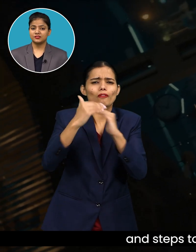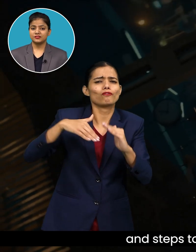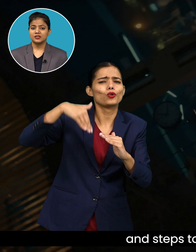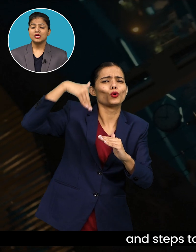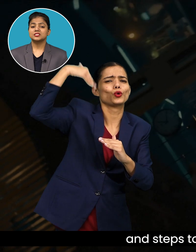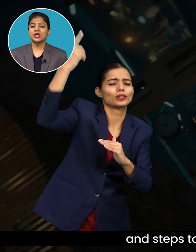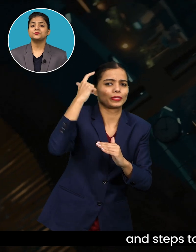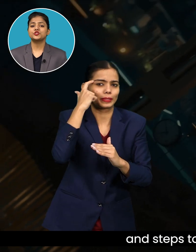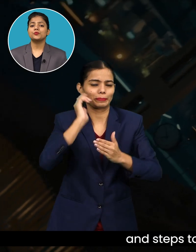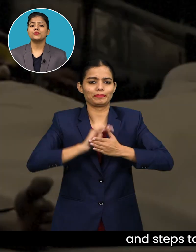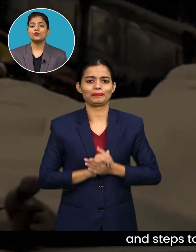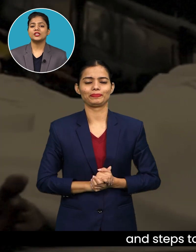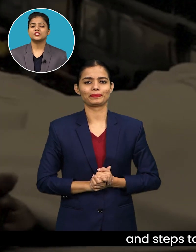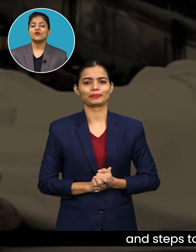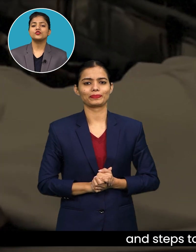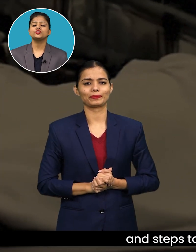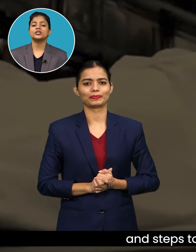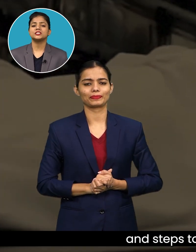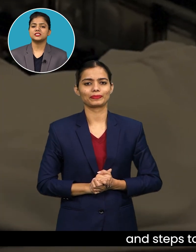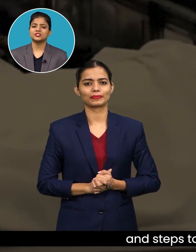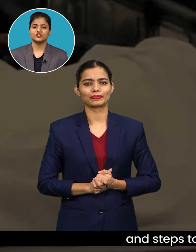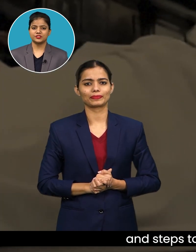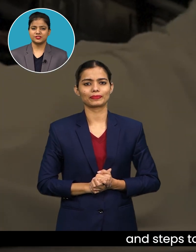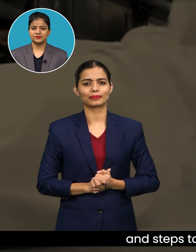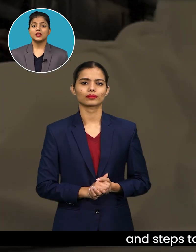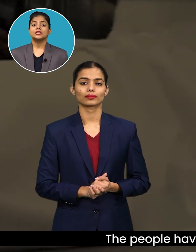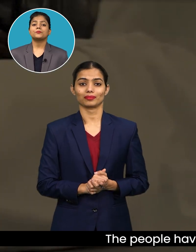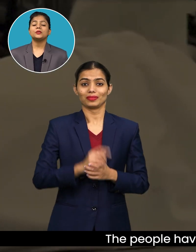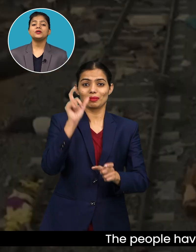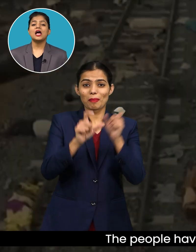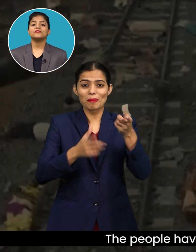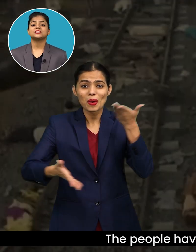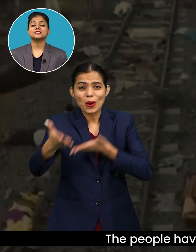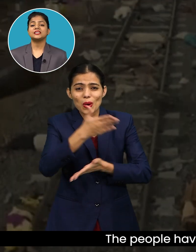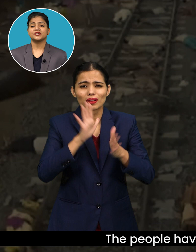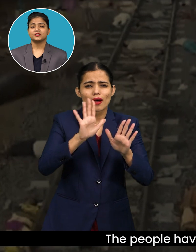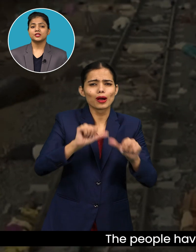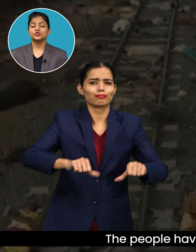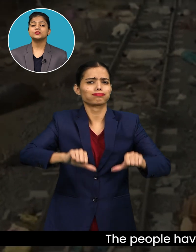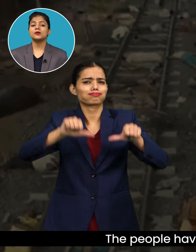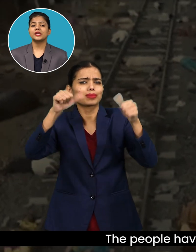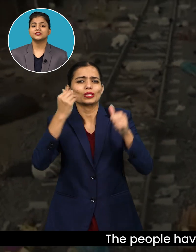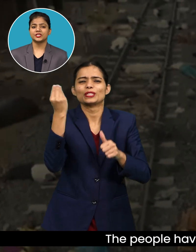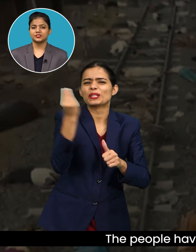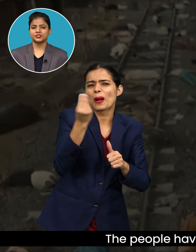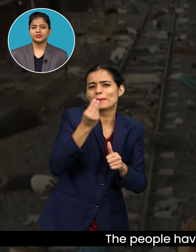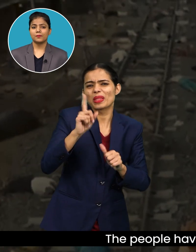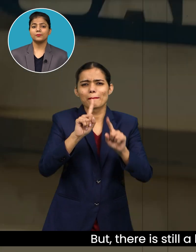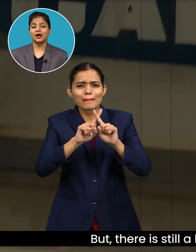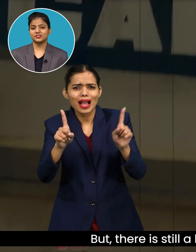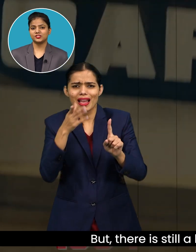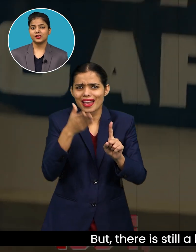and steps to prevent future disasters. The people have succeeded to some